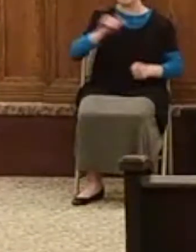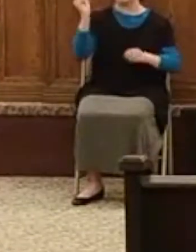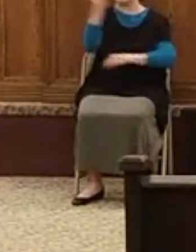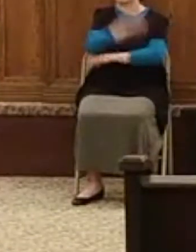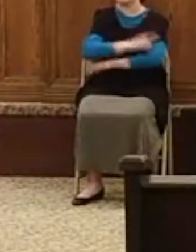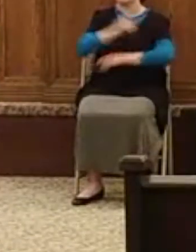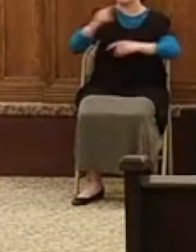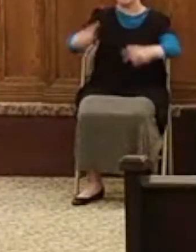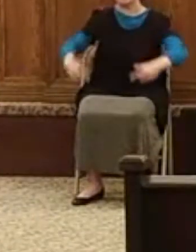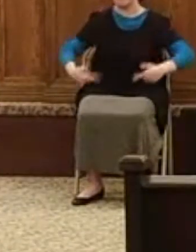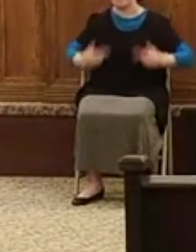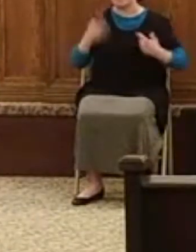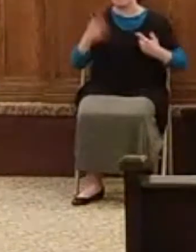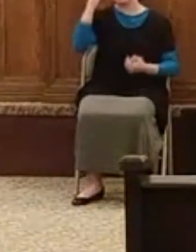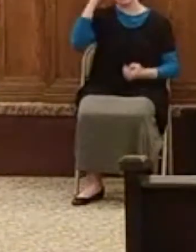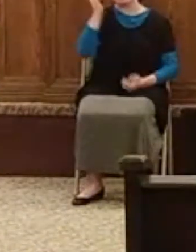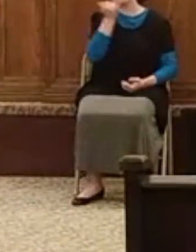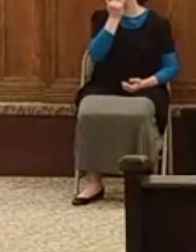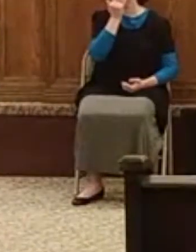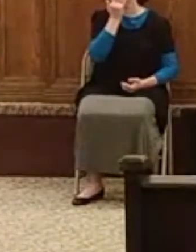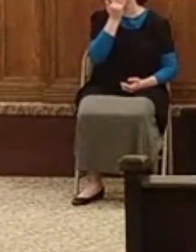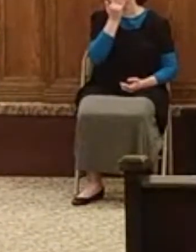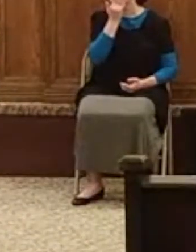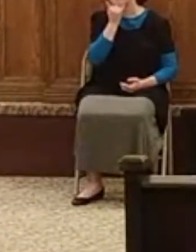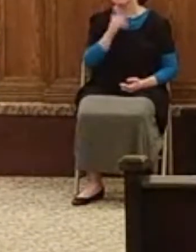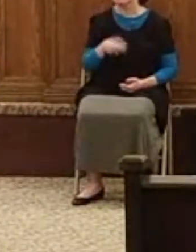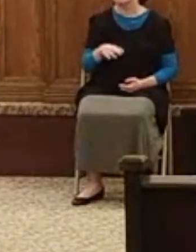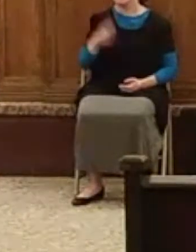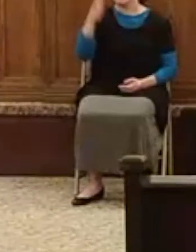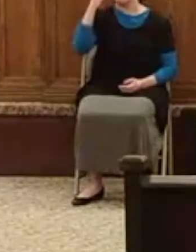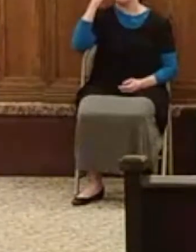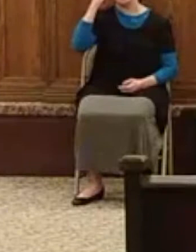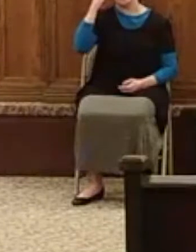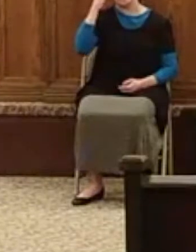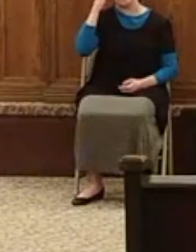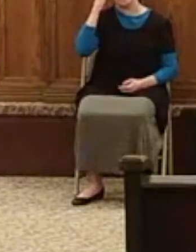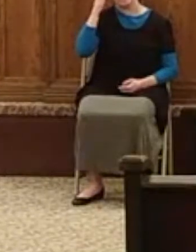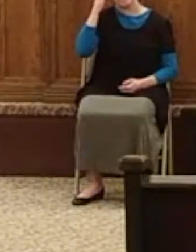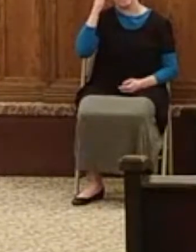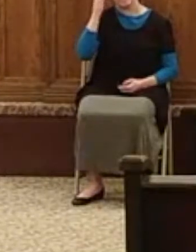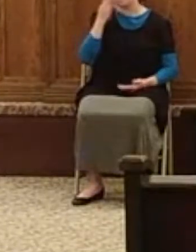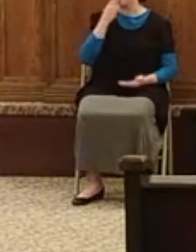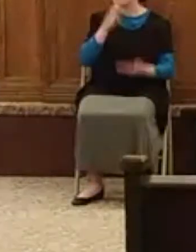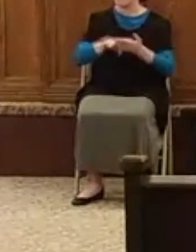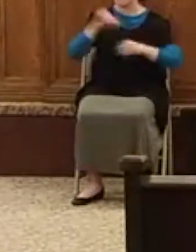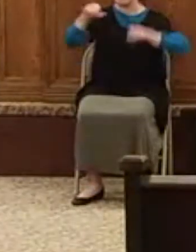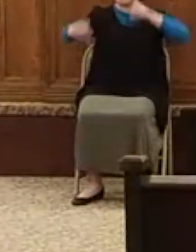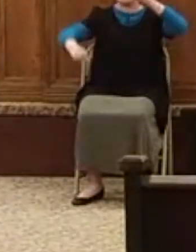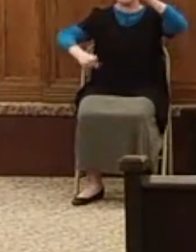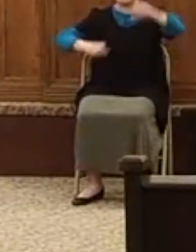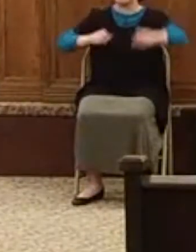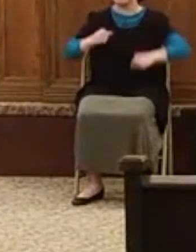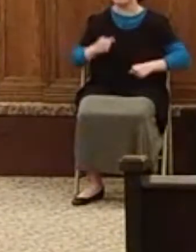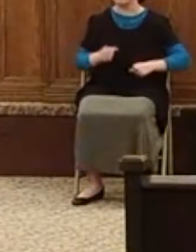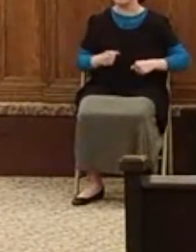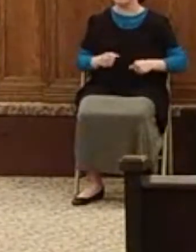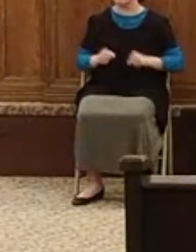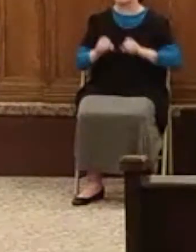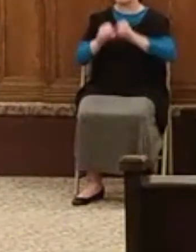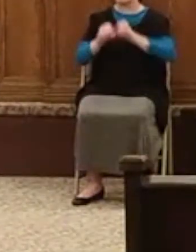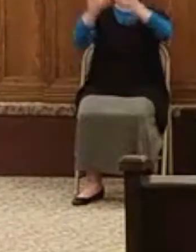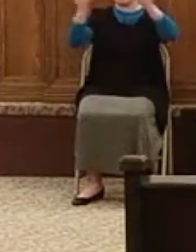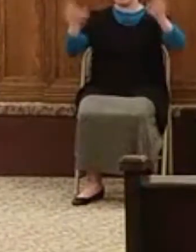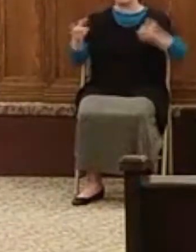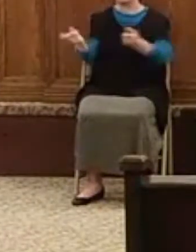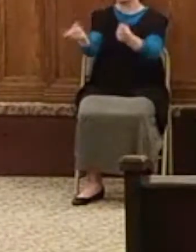the days of my life. I know that I'm messed up with Bathsheba. I know that I'm in a terrible act. But oh, that